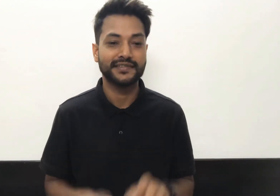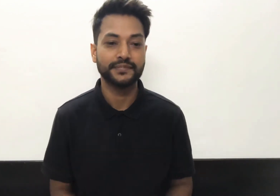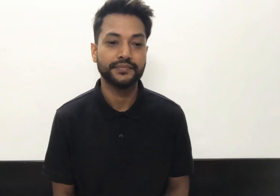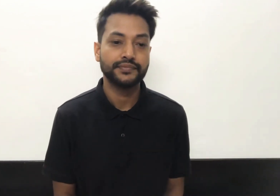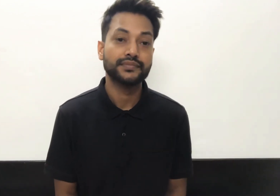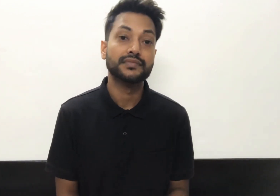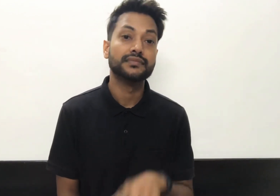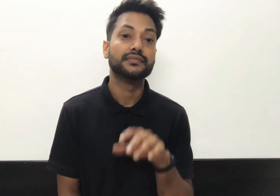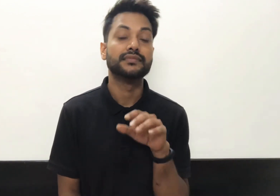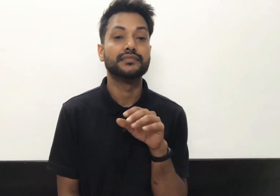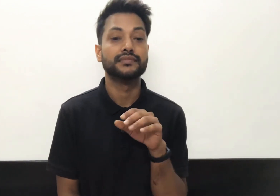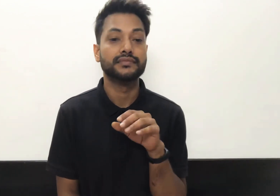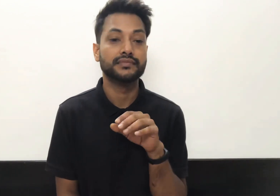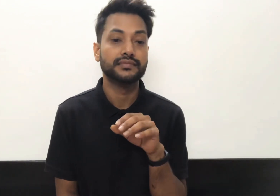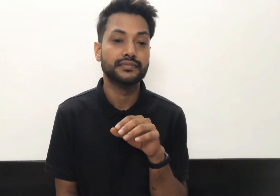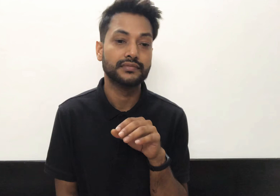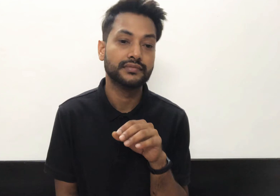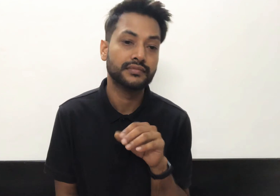So there are two approaches to this.